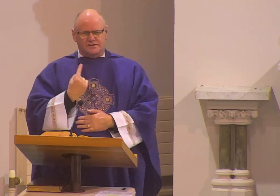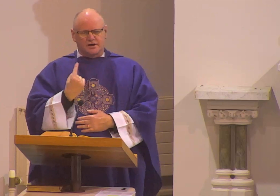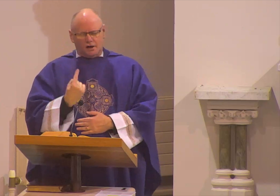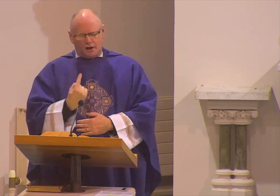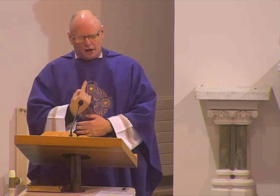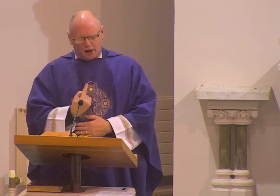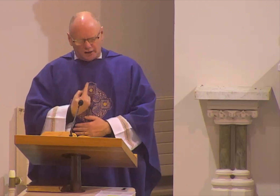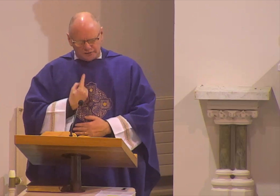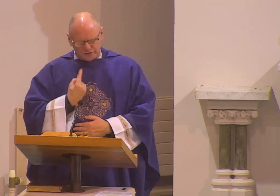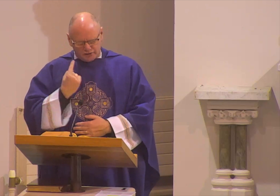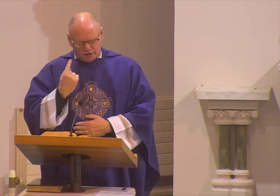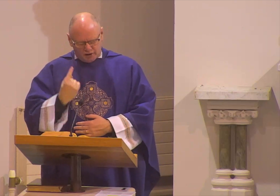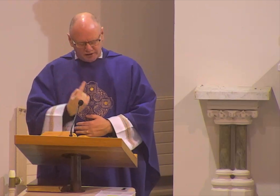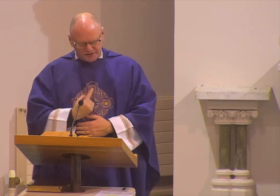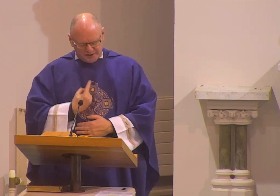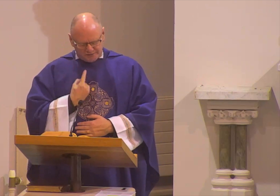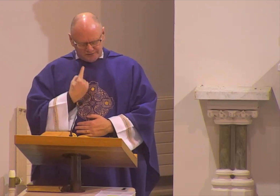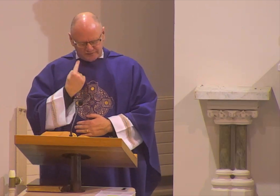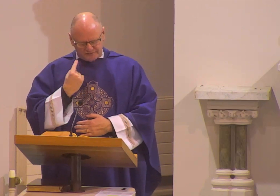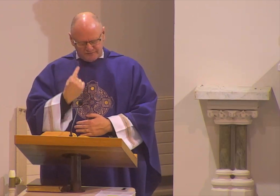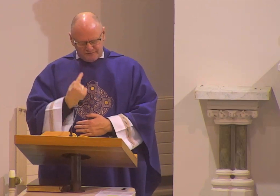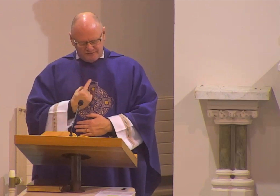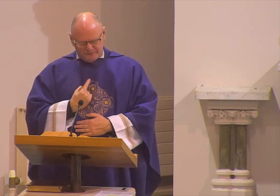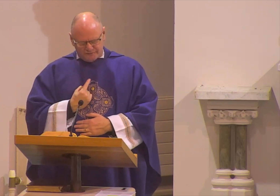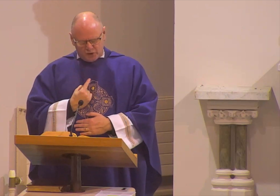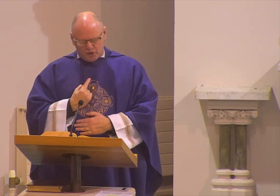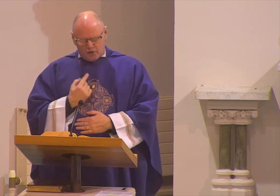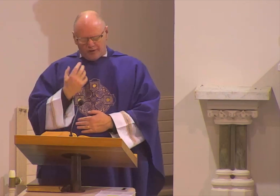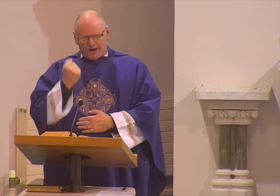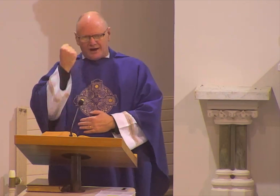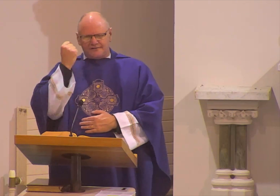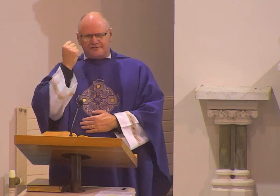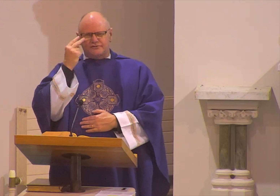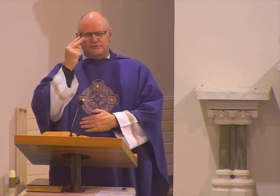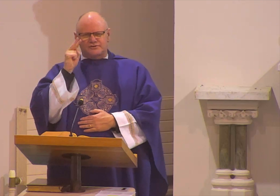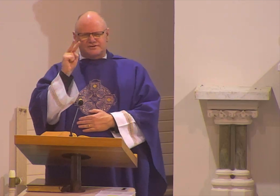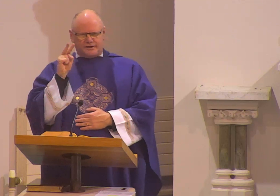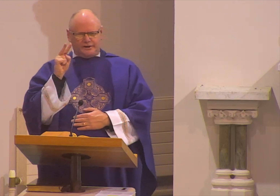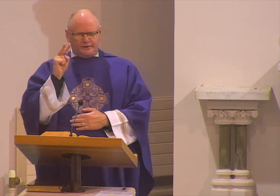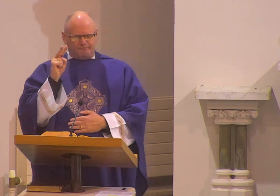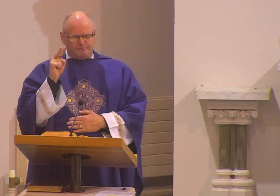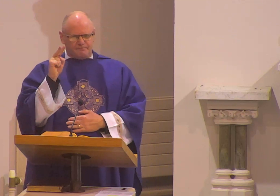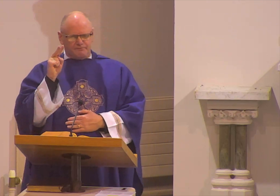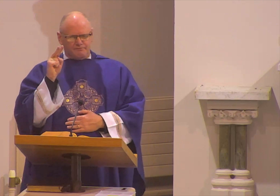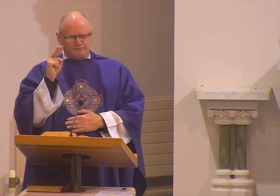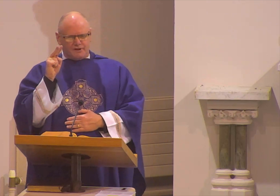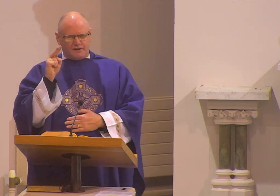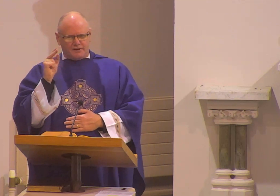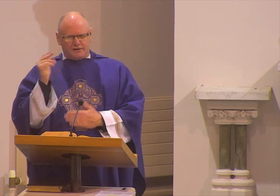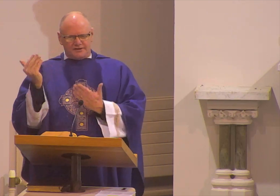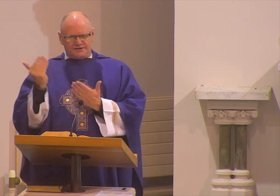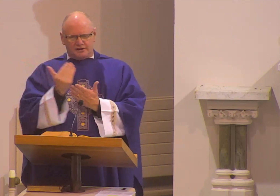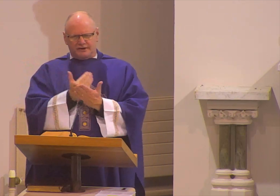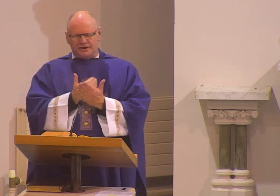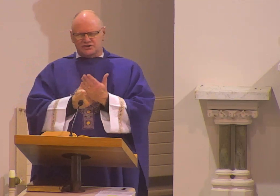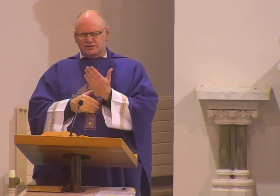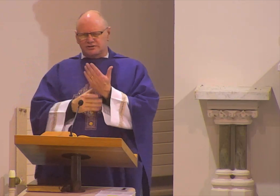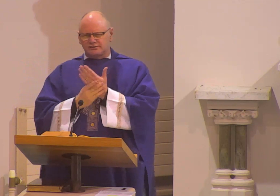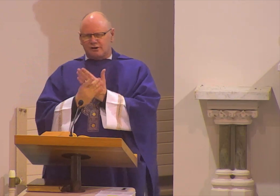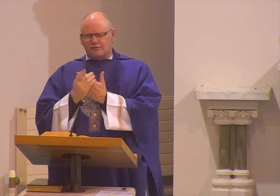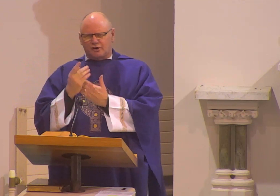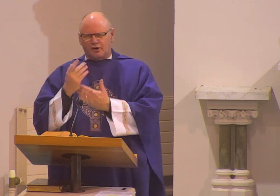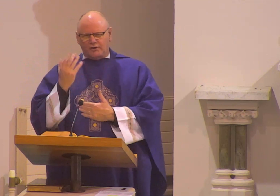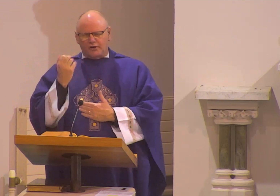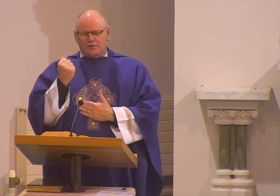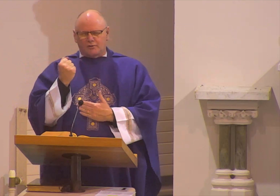Jesus and ourselves. We have to see the salvation